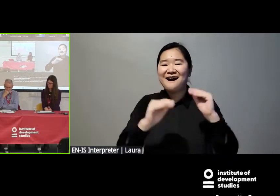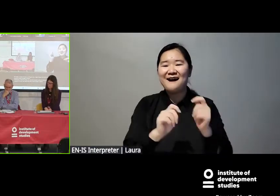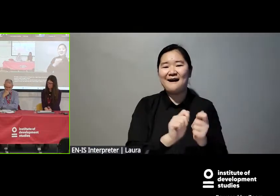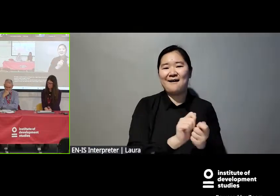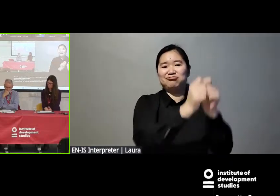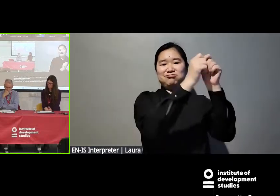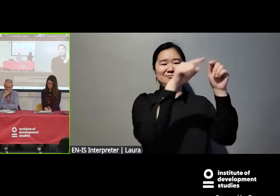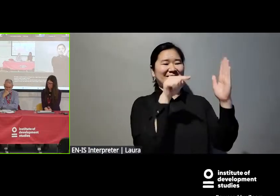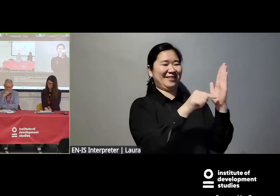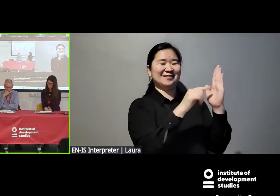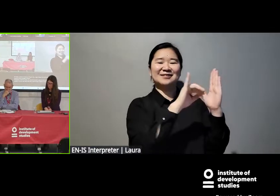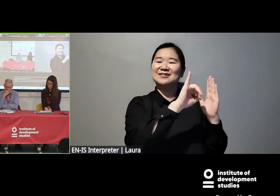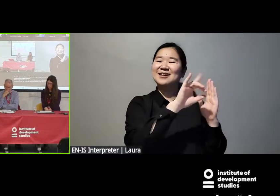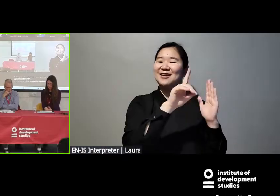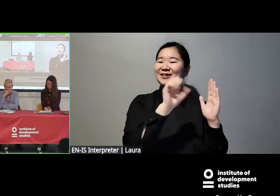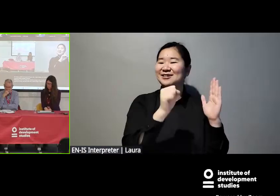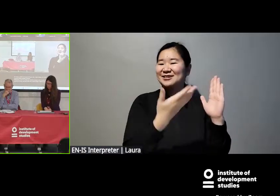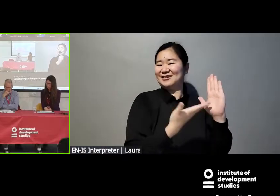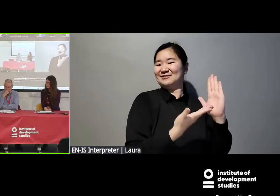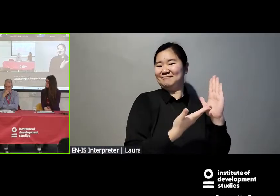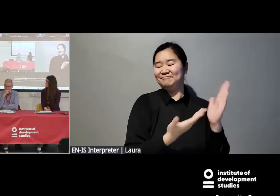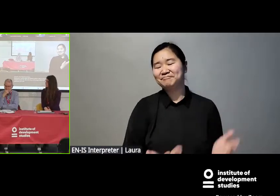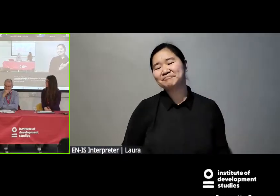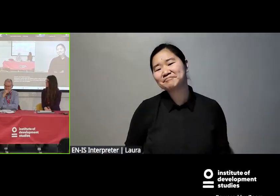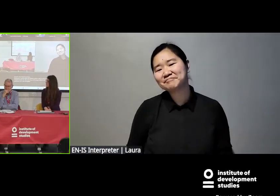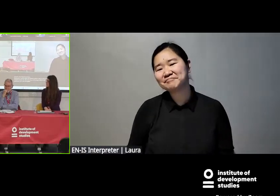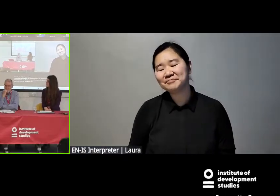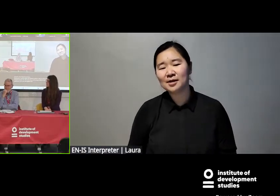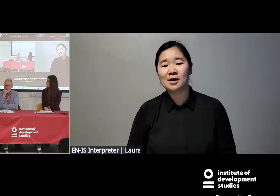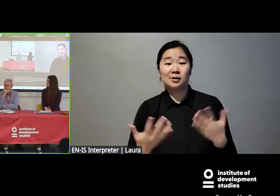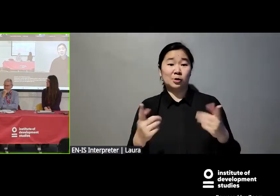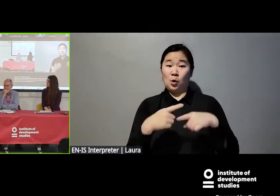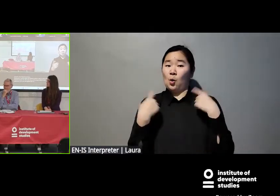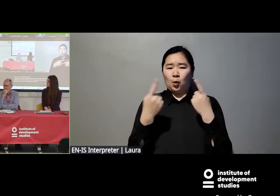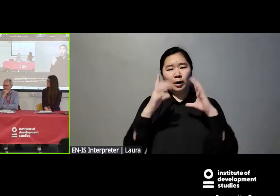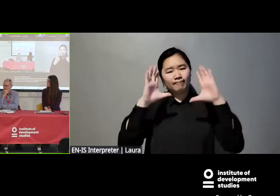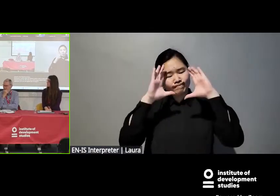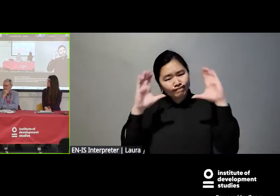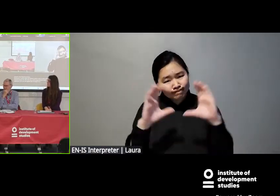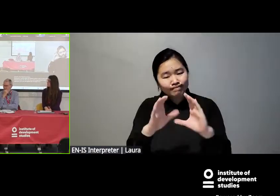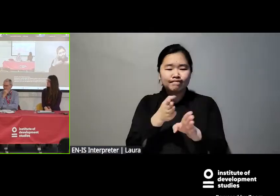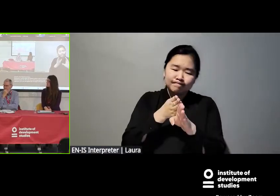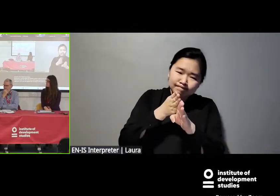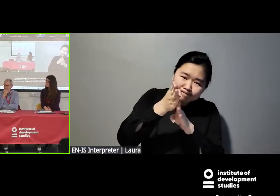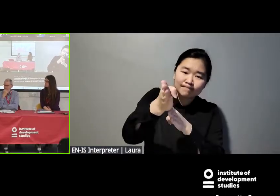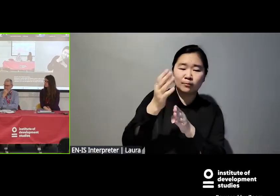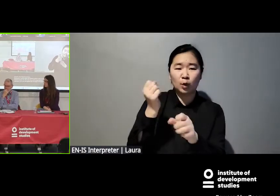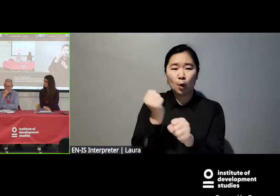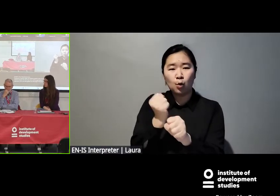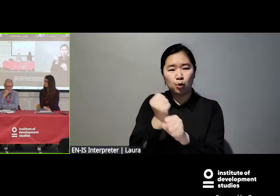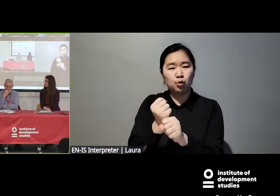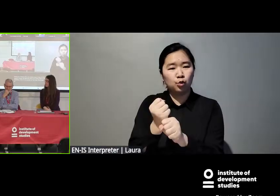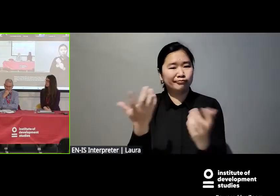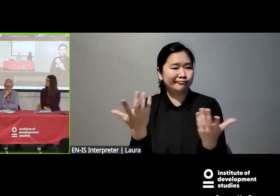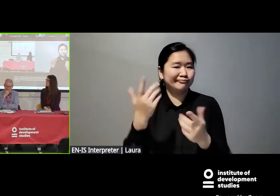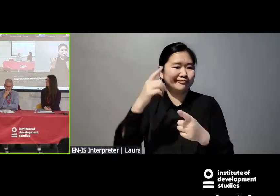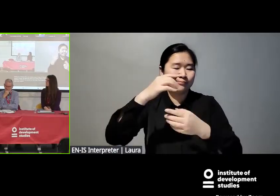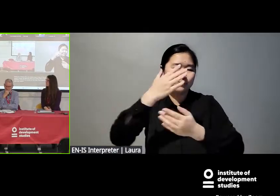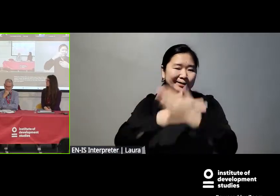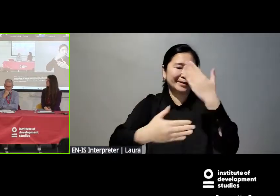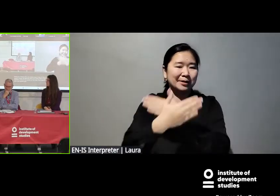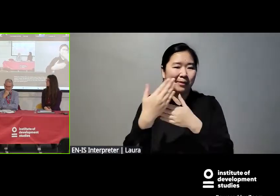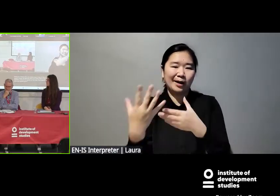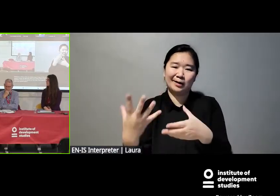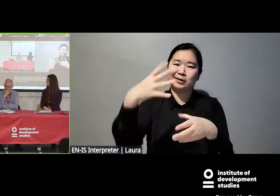the length of the programme. The second paper is on the very important issue of disability stigma. It remains a persistent